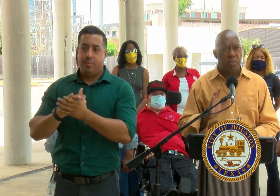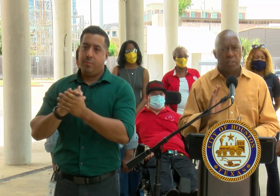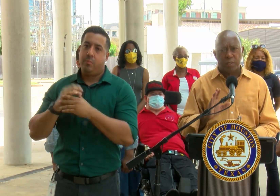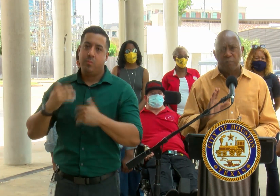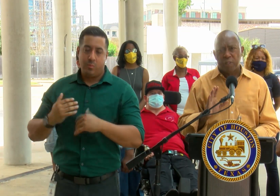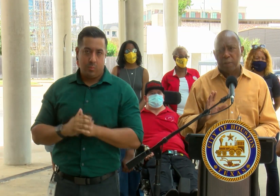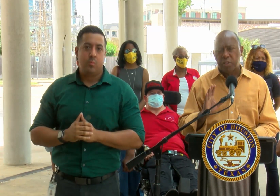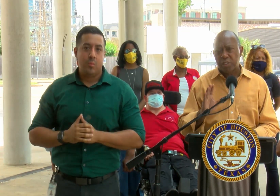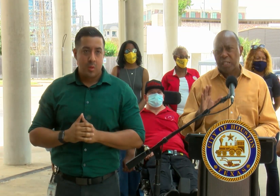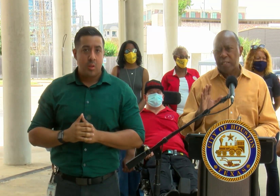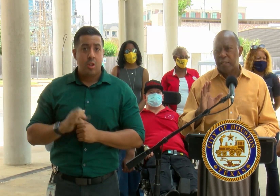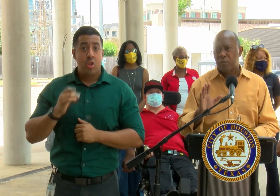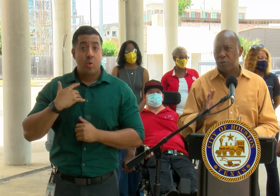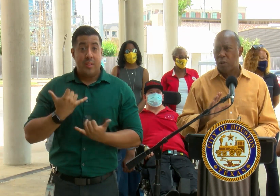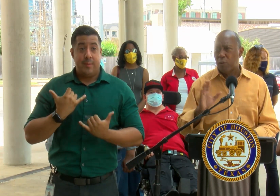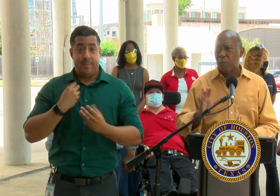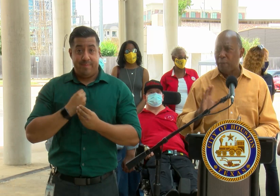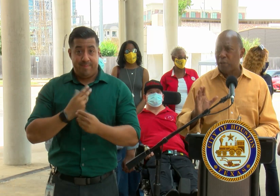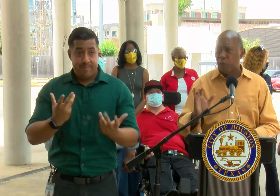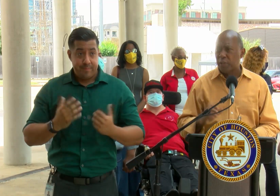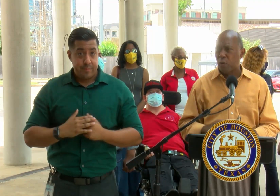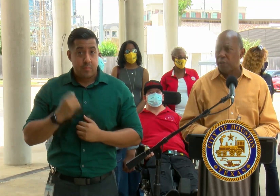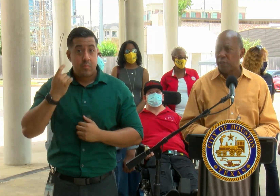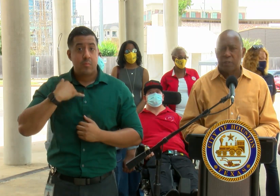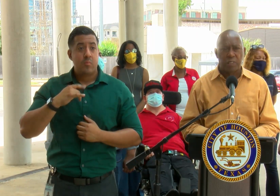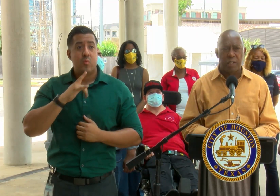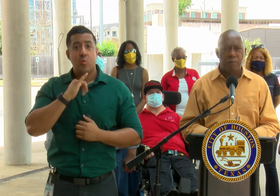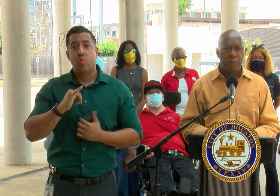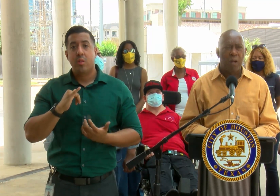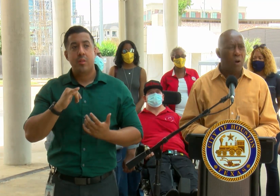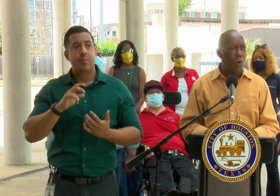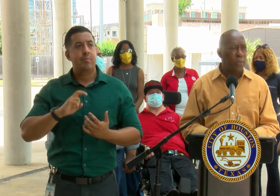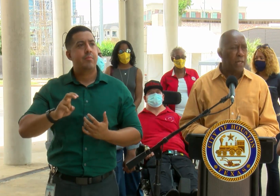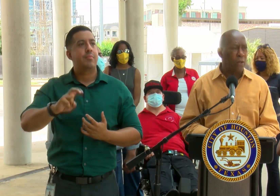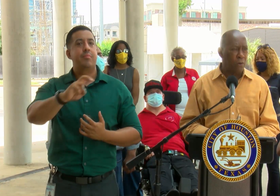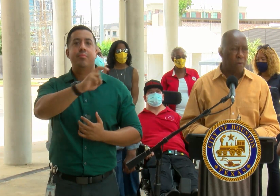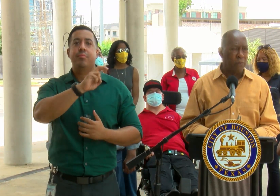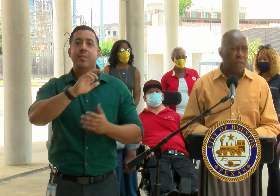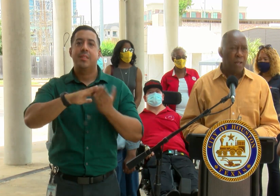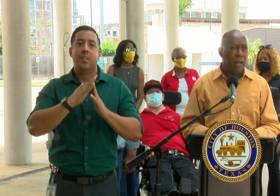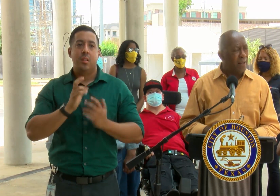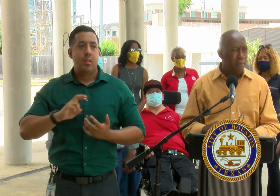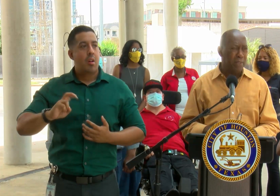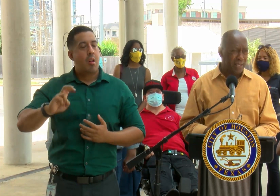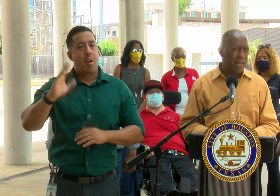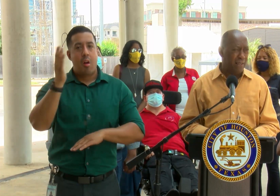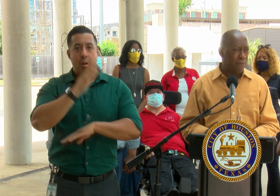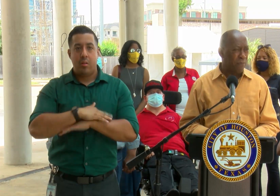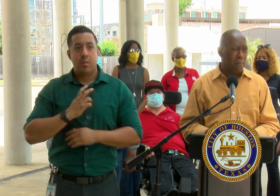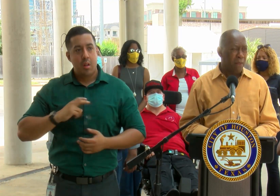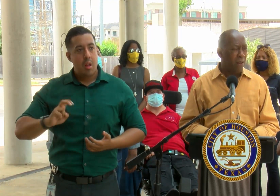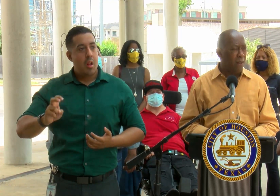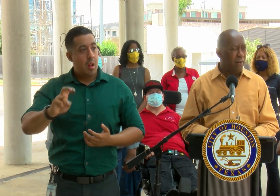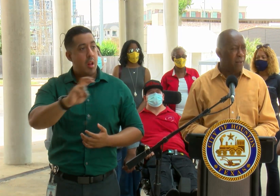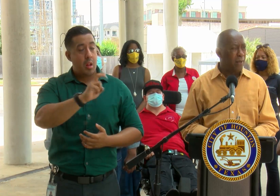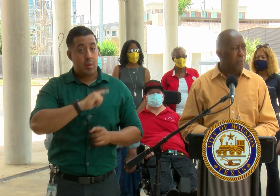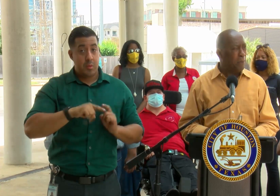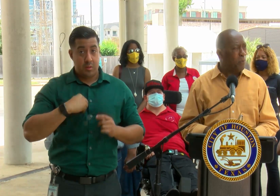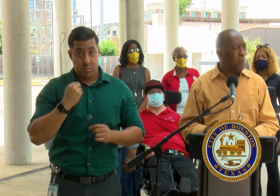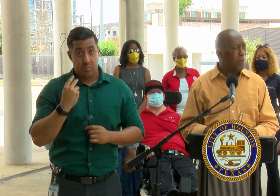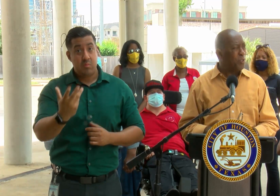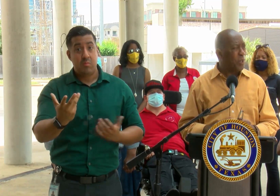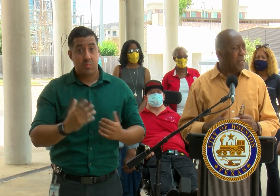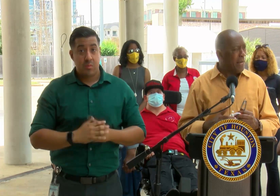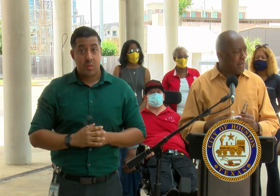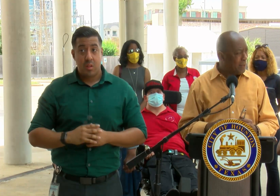just say this. I've been crisscrossing the city all day long, and let me tell you,